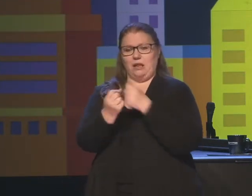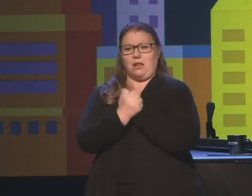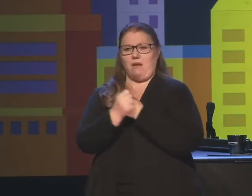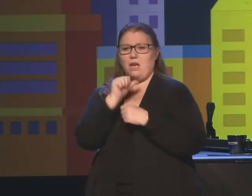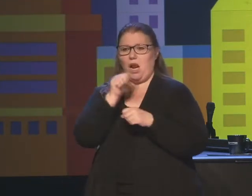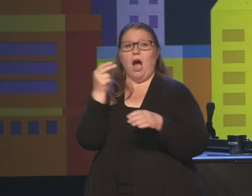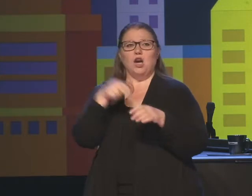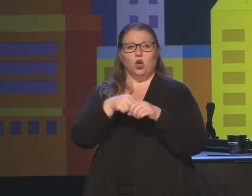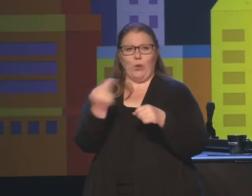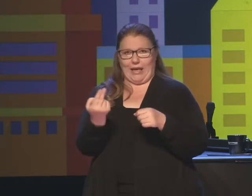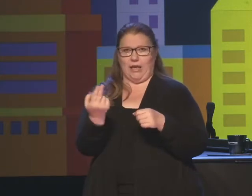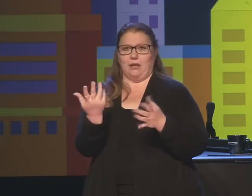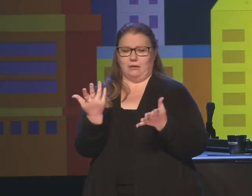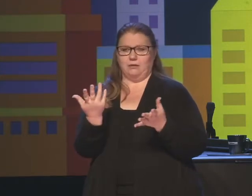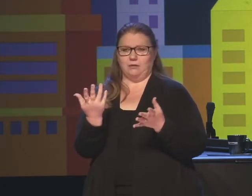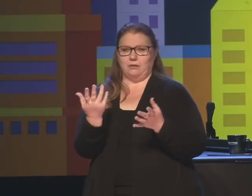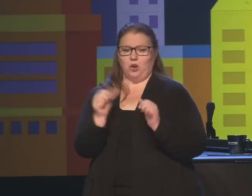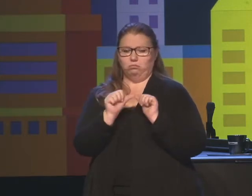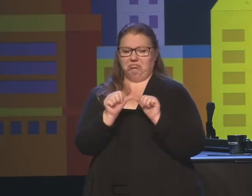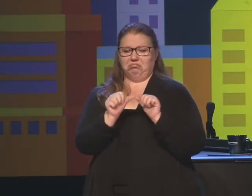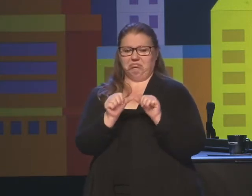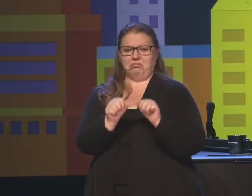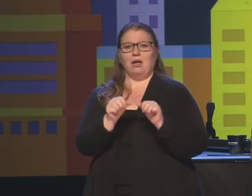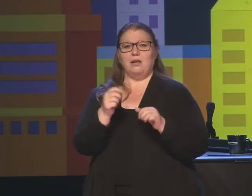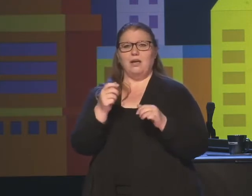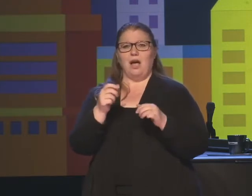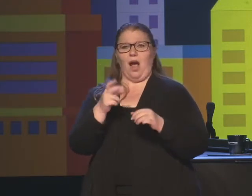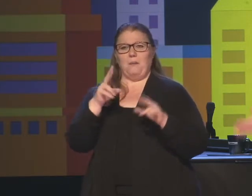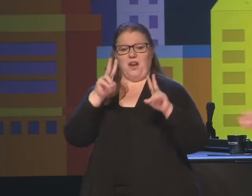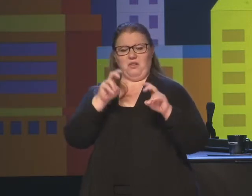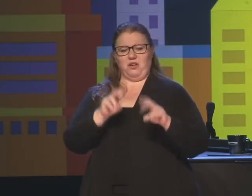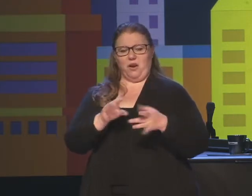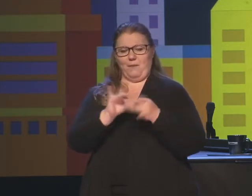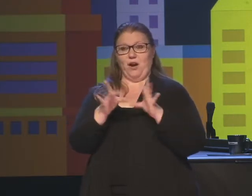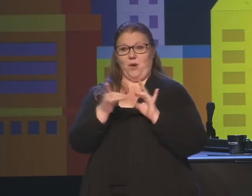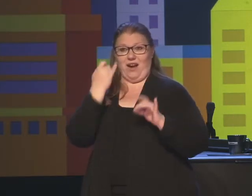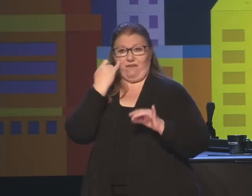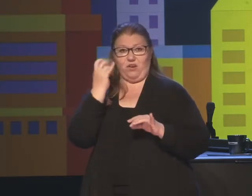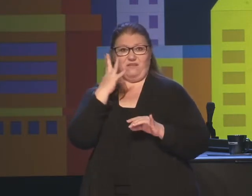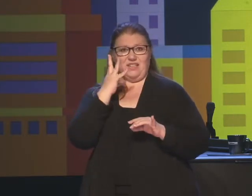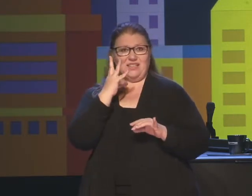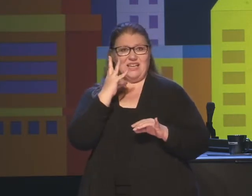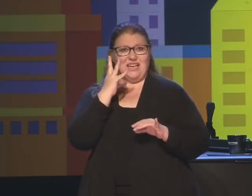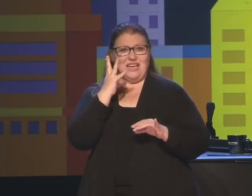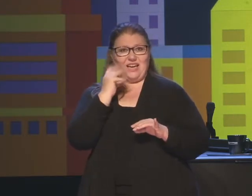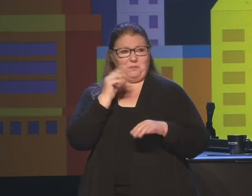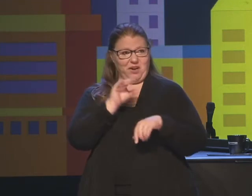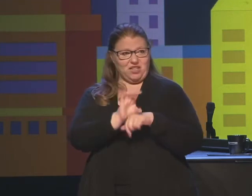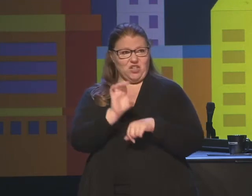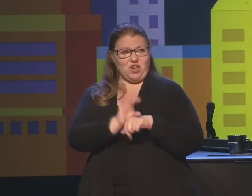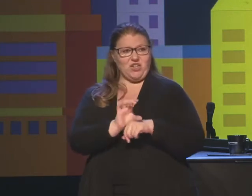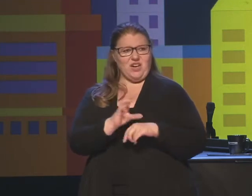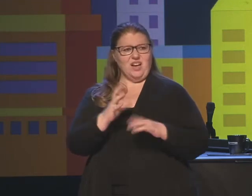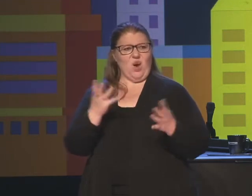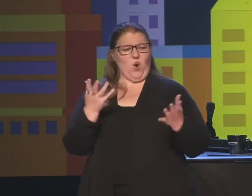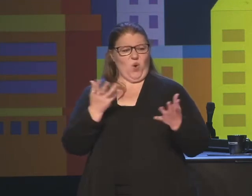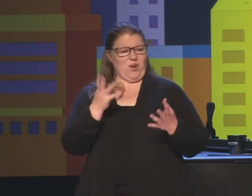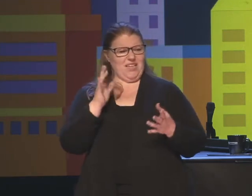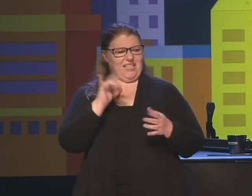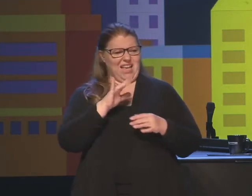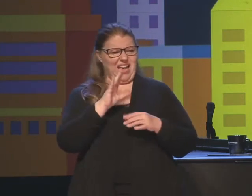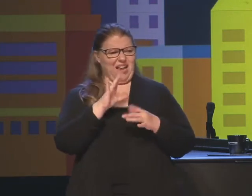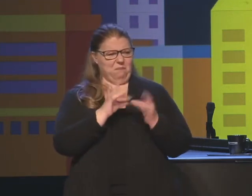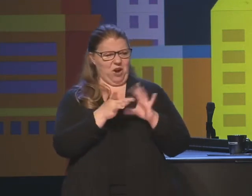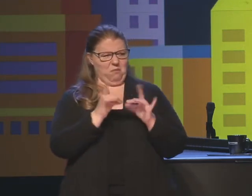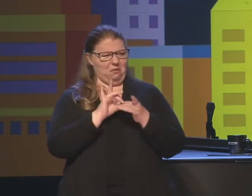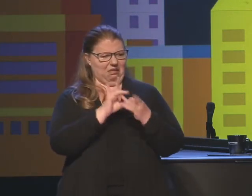quitting in love. And so I want to look at a parable today. And if you've been around church for a while, you're going to say, what in the world does this parable have to do